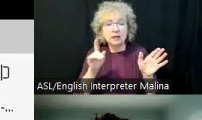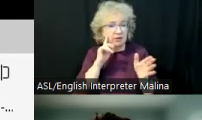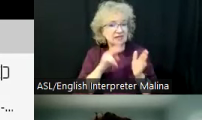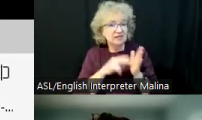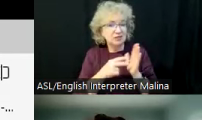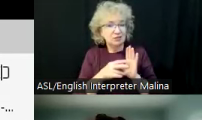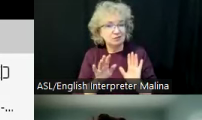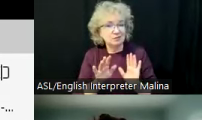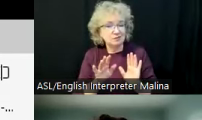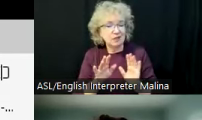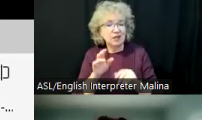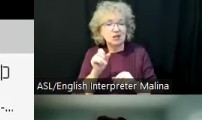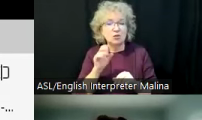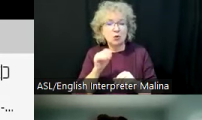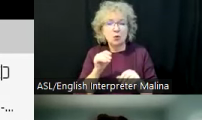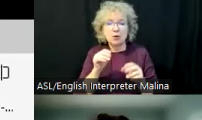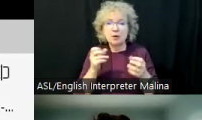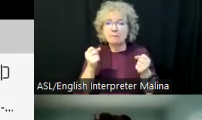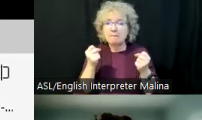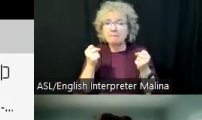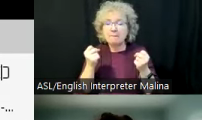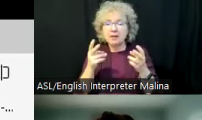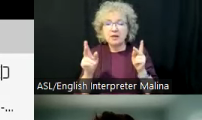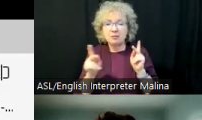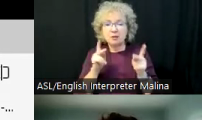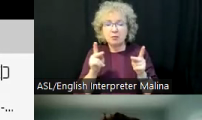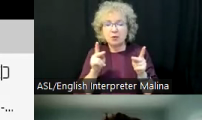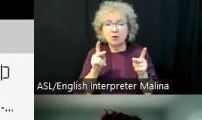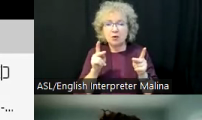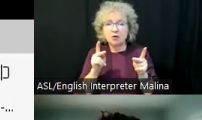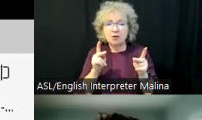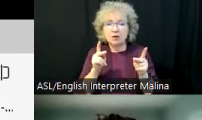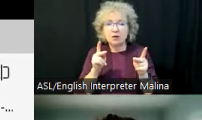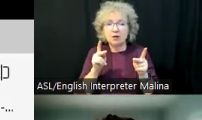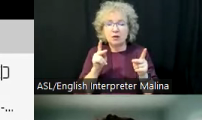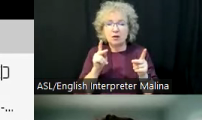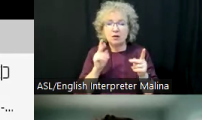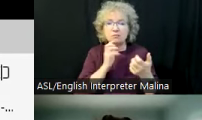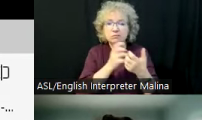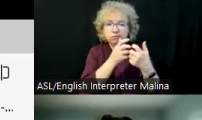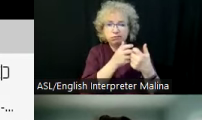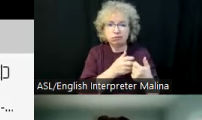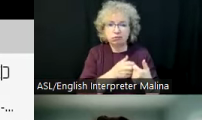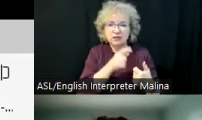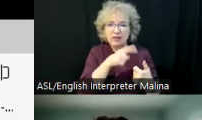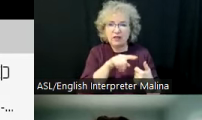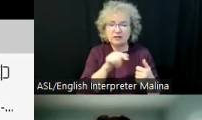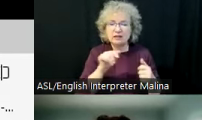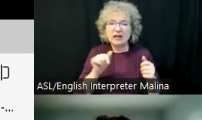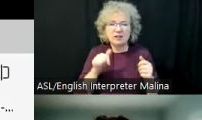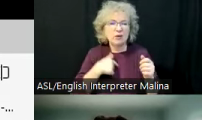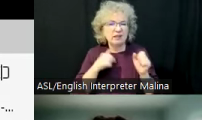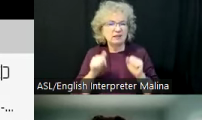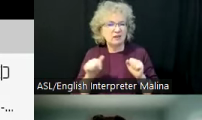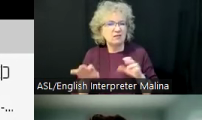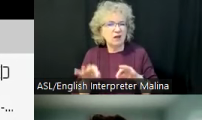idea is to kind of bring as many people to fall under these as we can. And we do have a housing